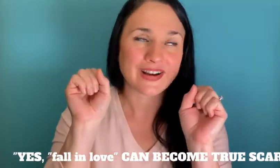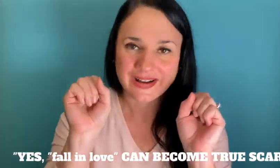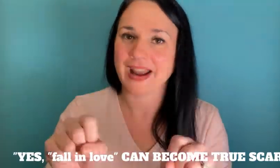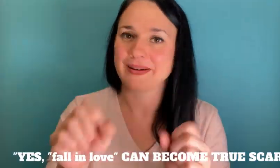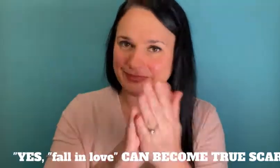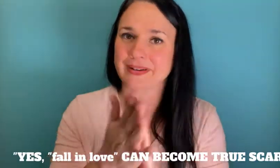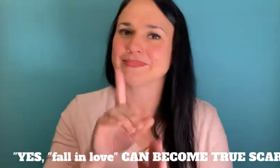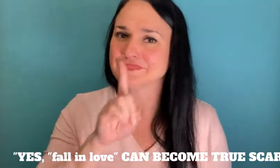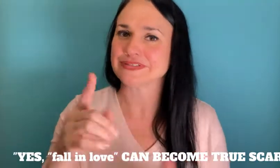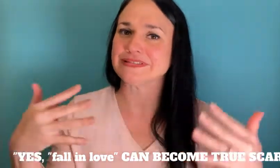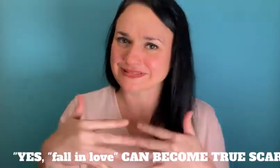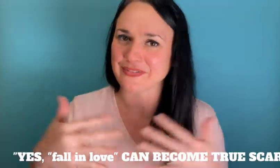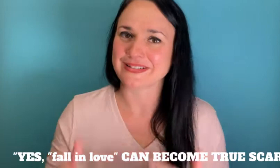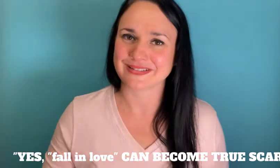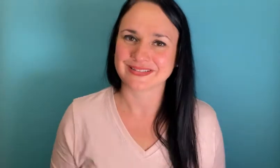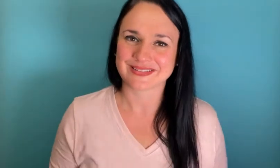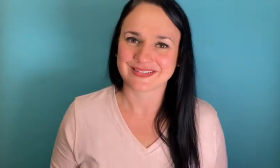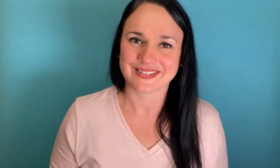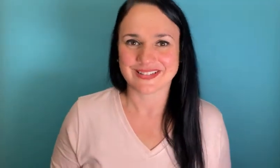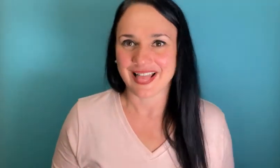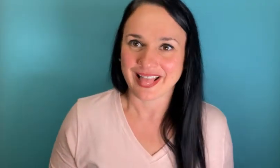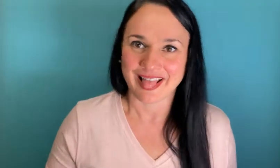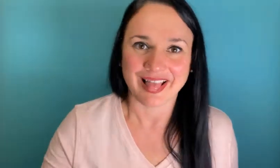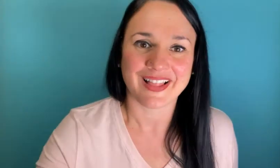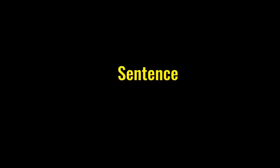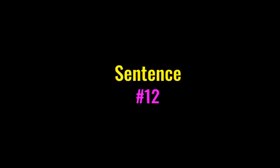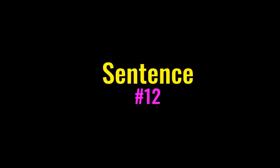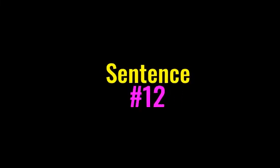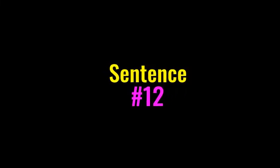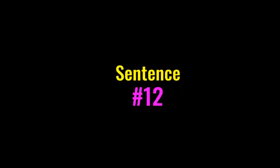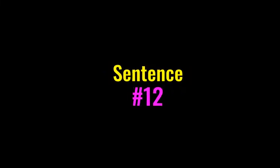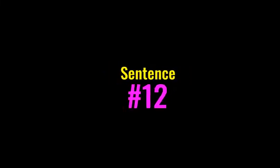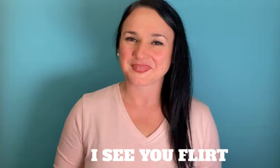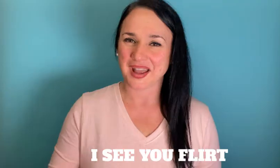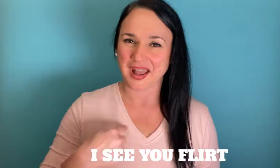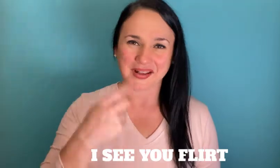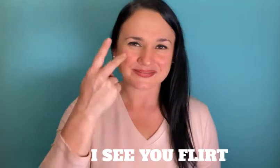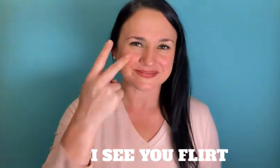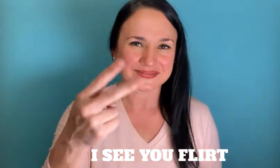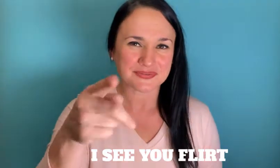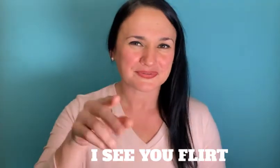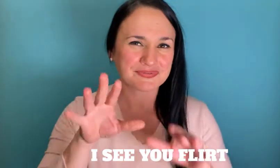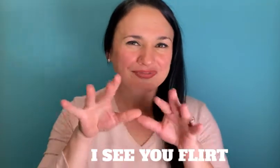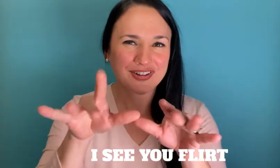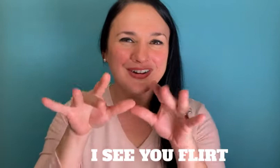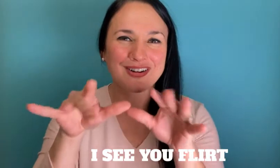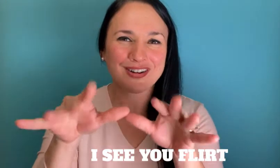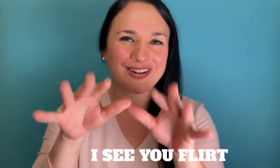Yes, falling in love can be really scary. Ah, I see you flirting.